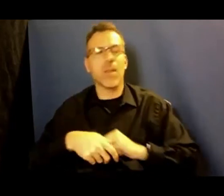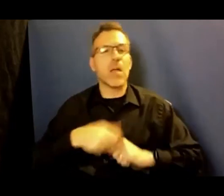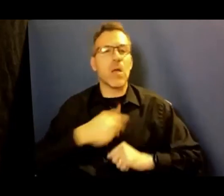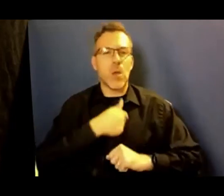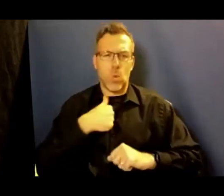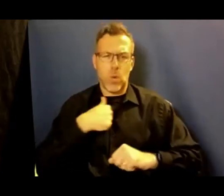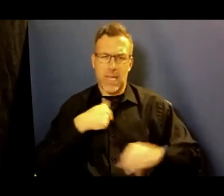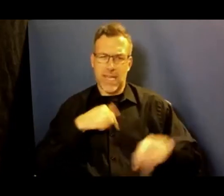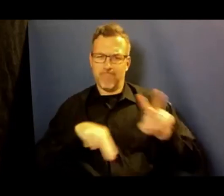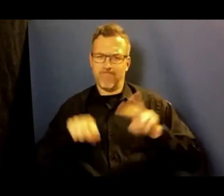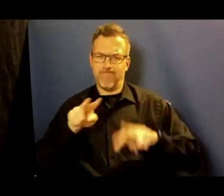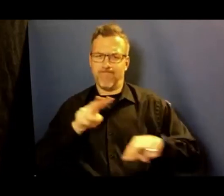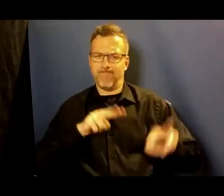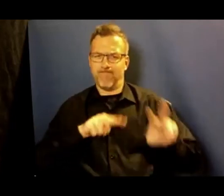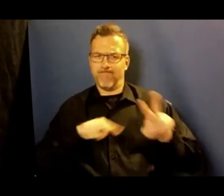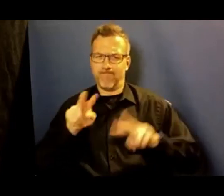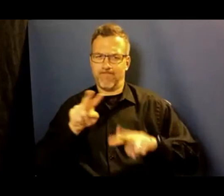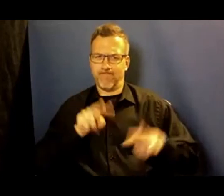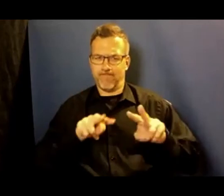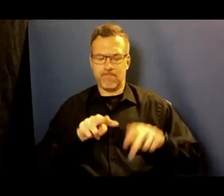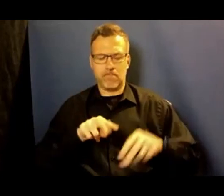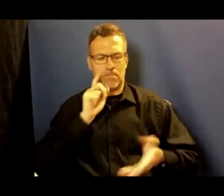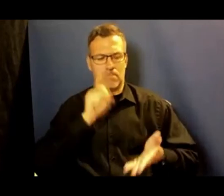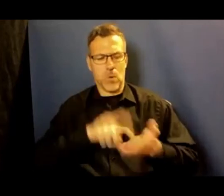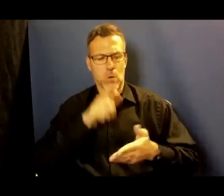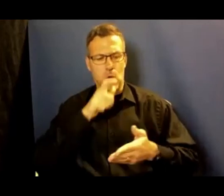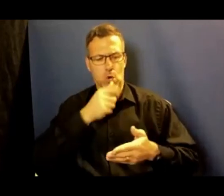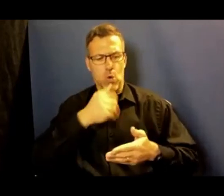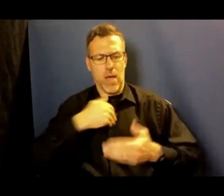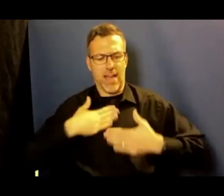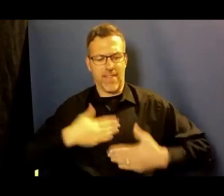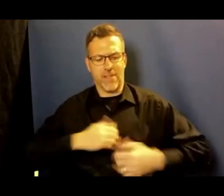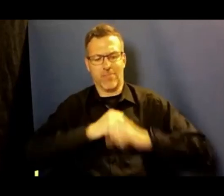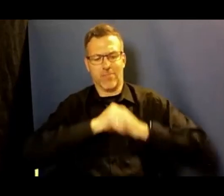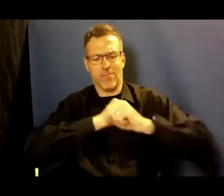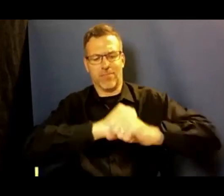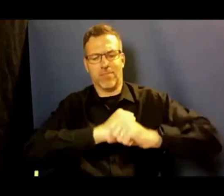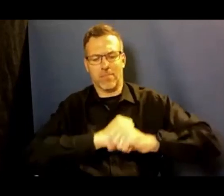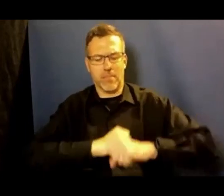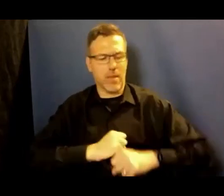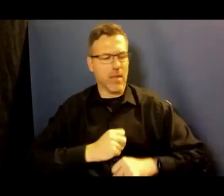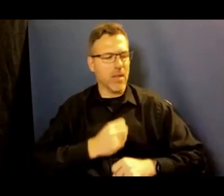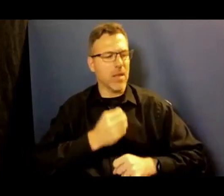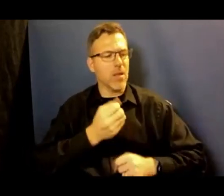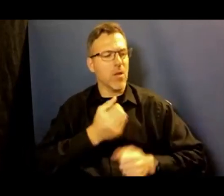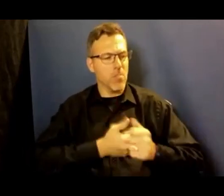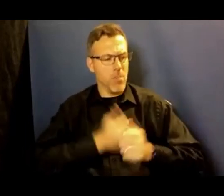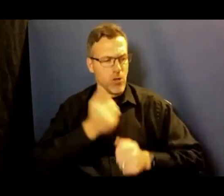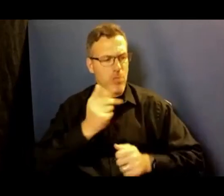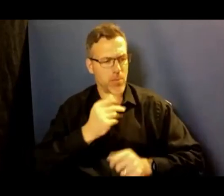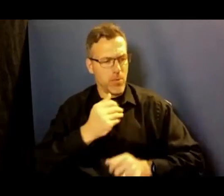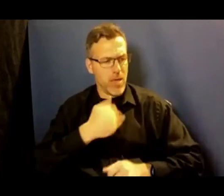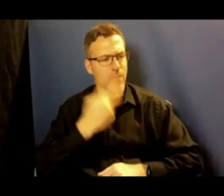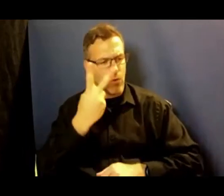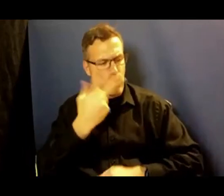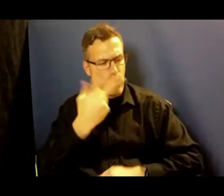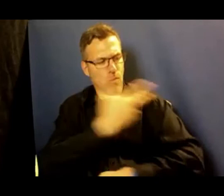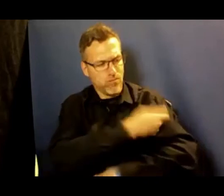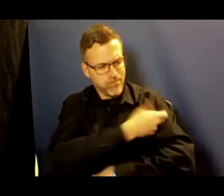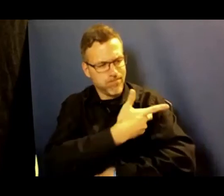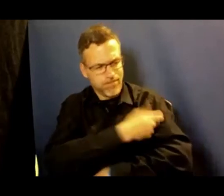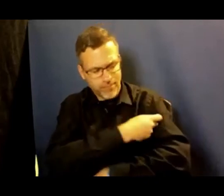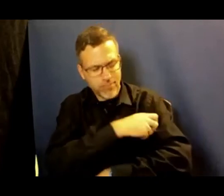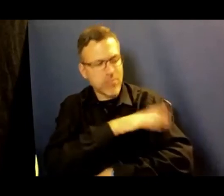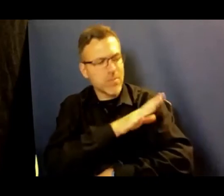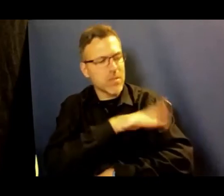immune responses to the vaccines, multiple doses of the vaccines, we're coming to realize that probably some